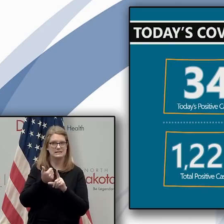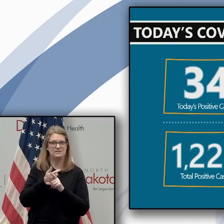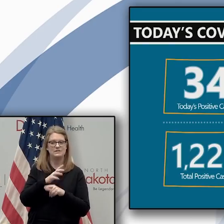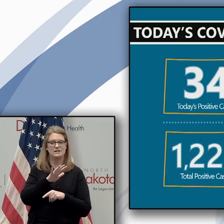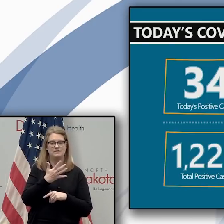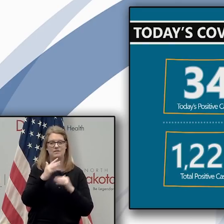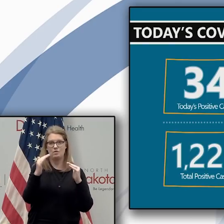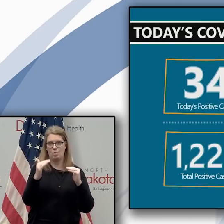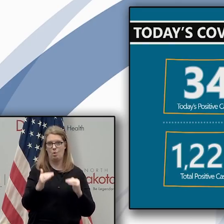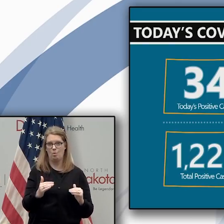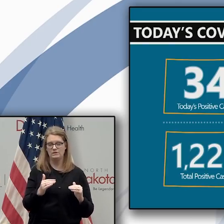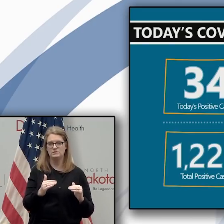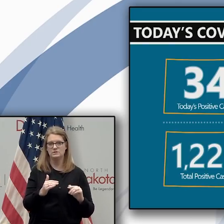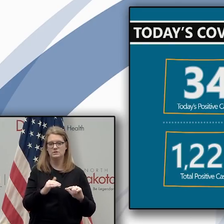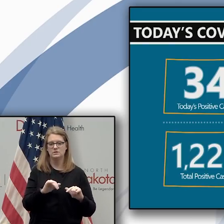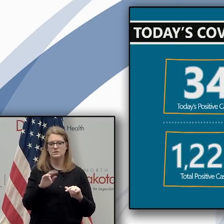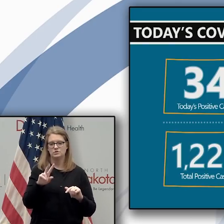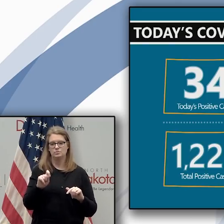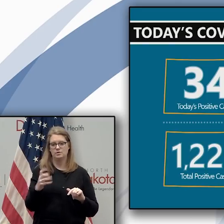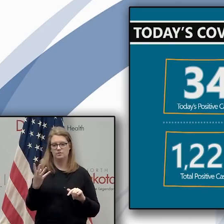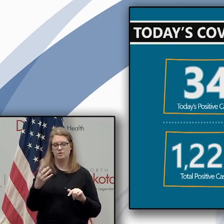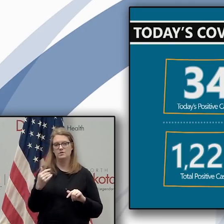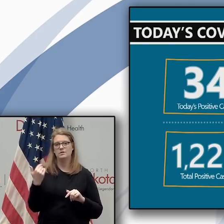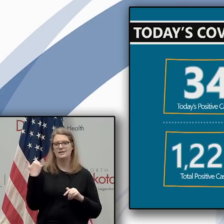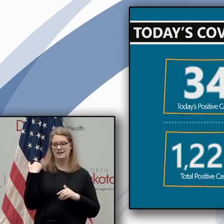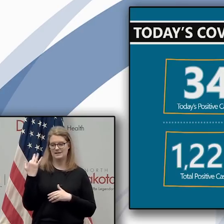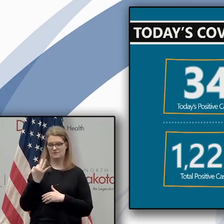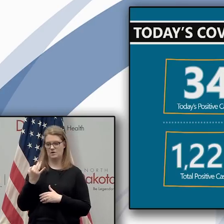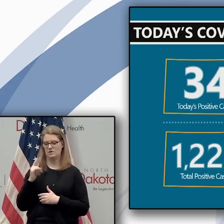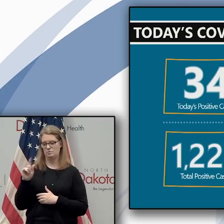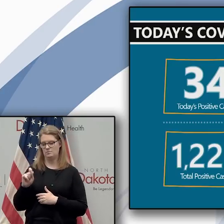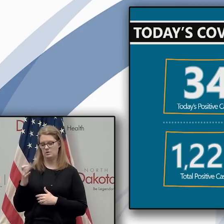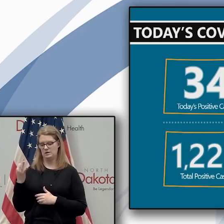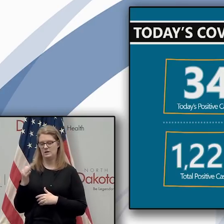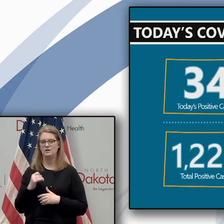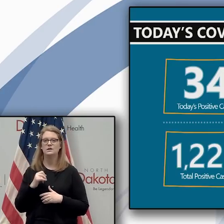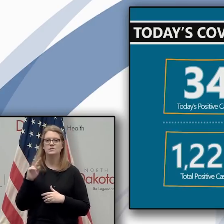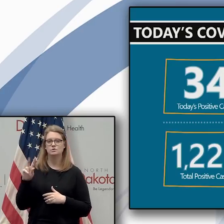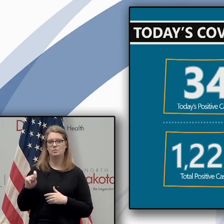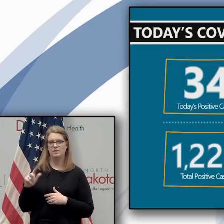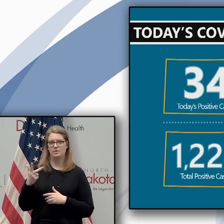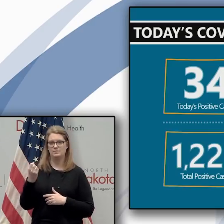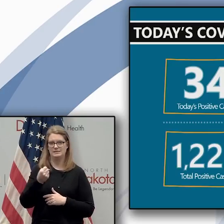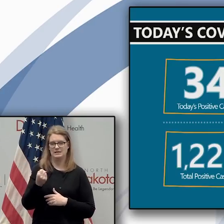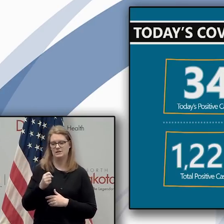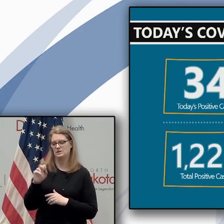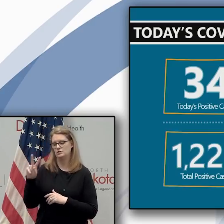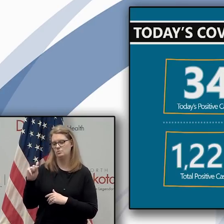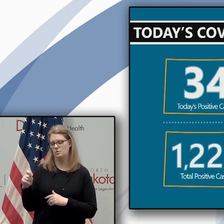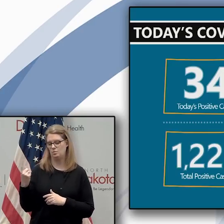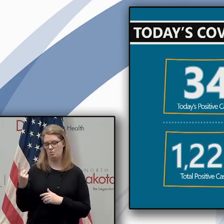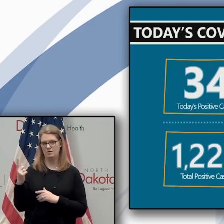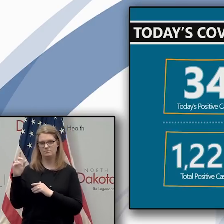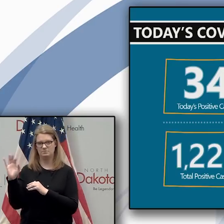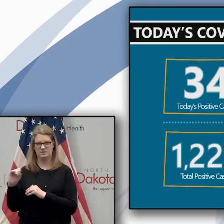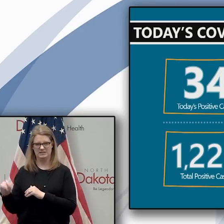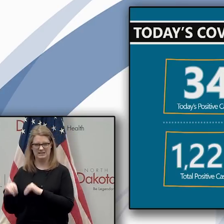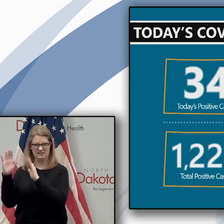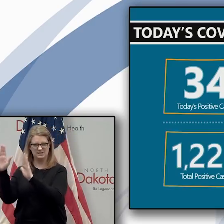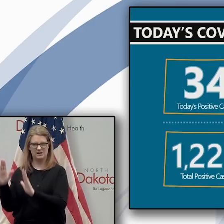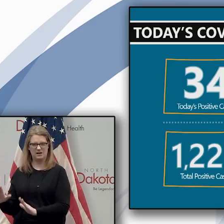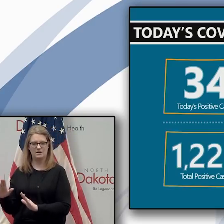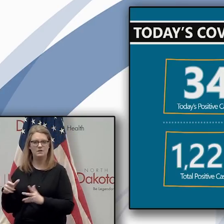2.4% today. It was 1.9% on Friday, 2.3% on Saturday, 2.1% yesterday. So